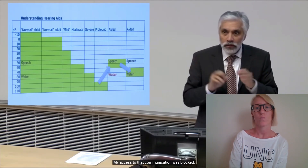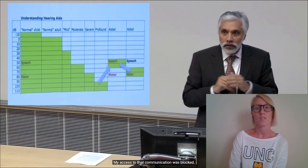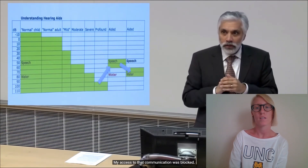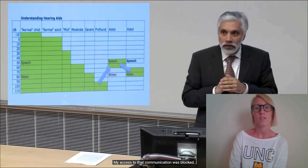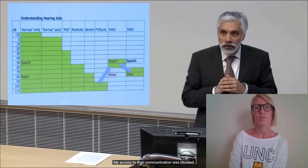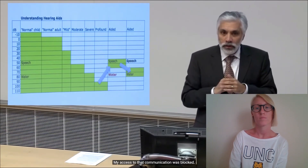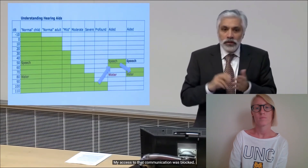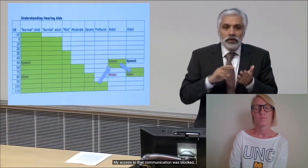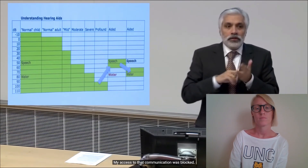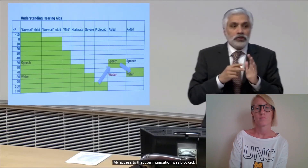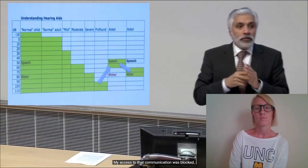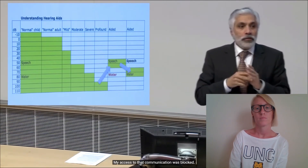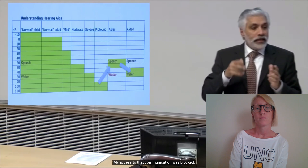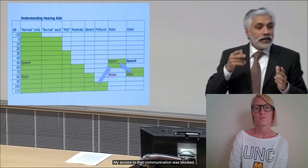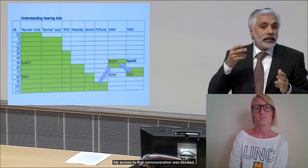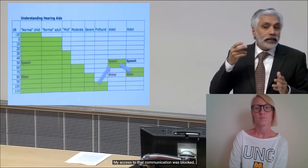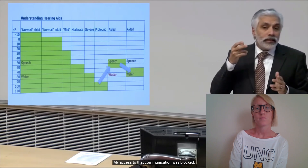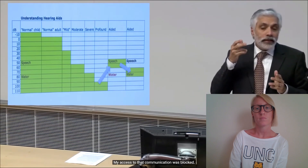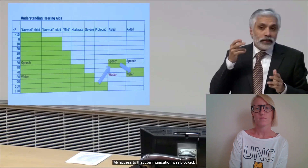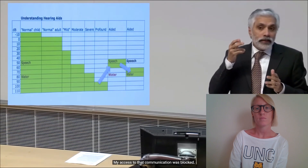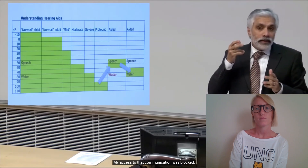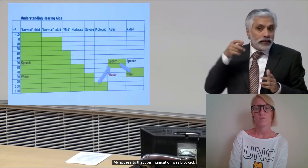communication was It wasn't blocked. clear.